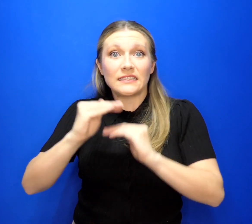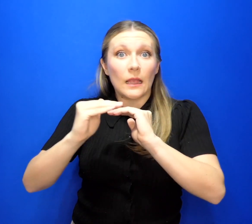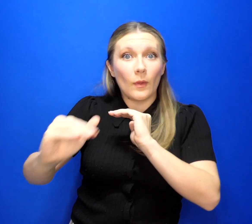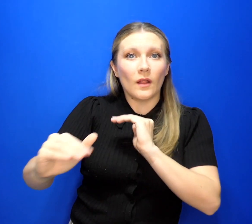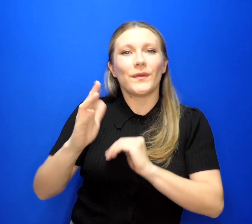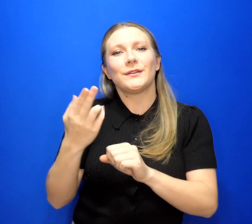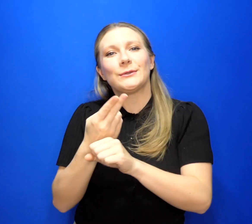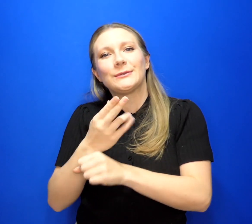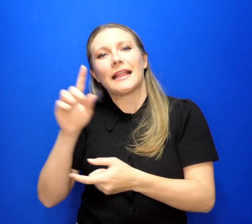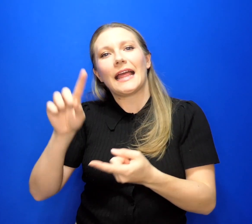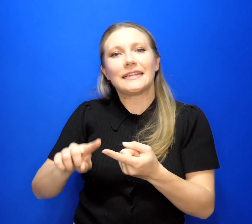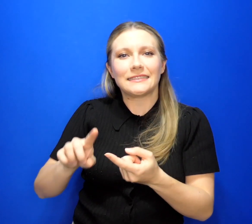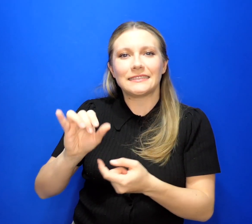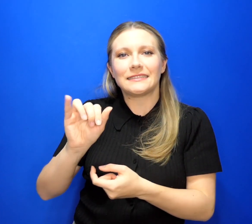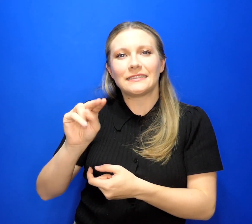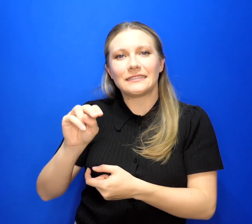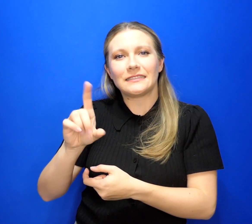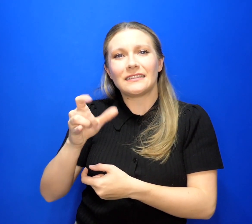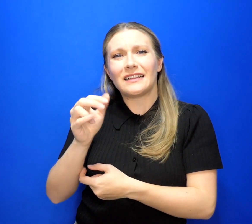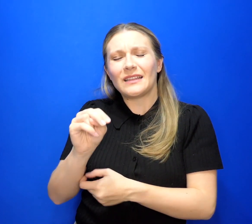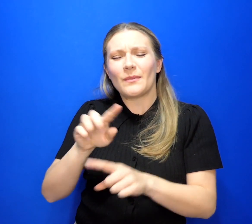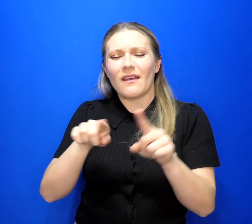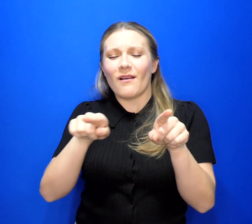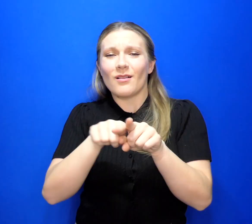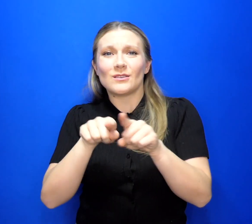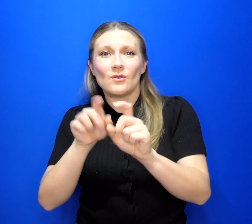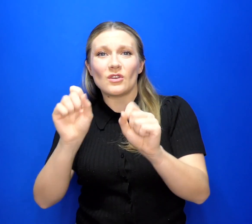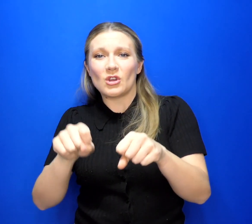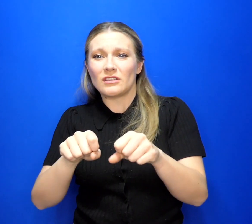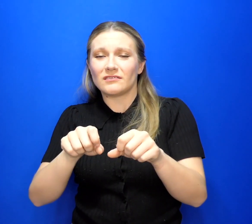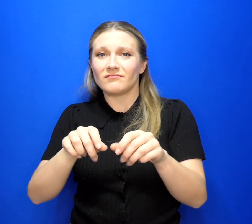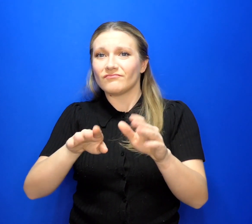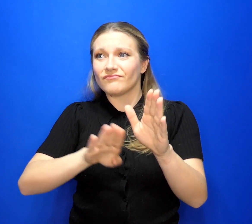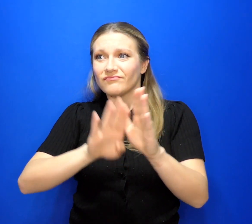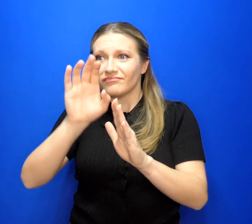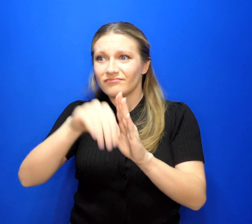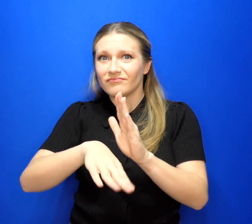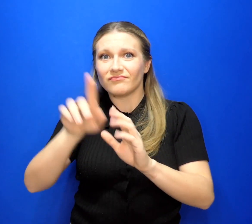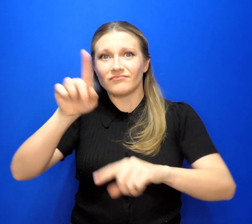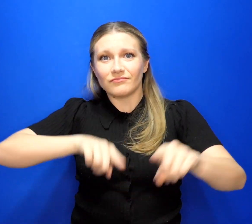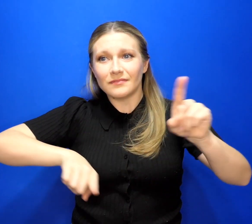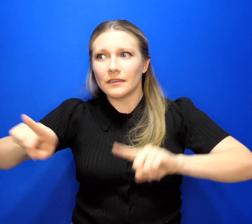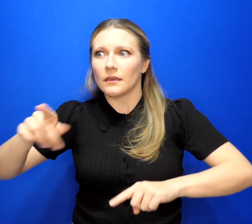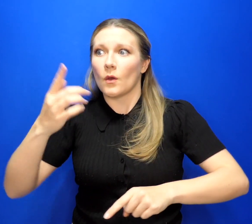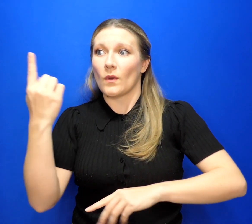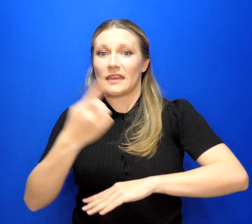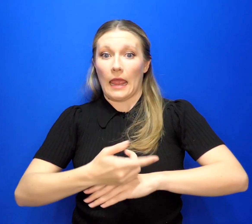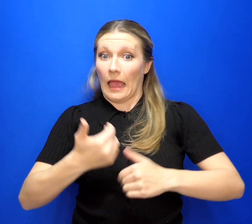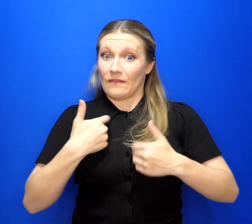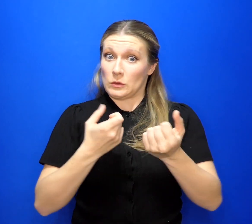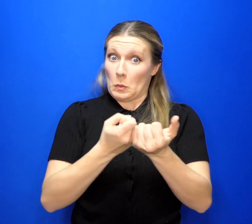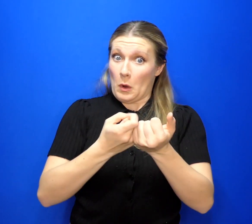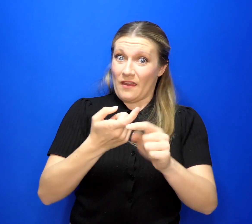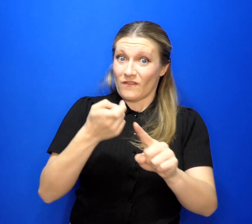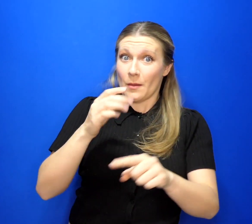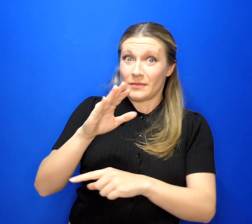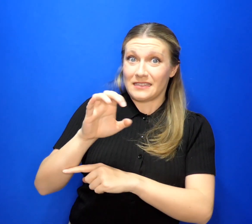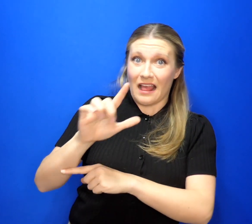use, less insulin. But it also could wax and wane. It could be one day you're getting help and the next day you're not, and the next day you